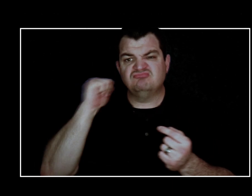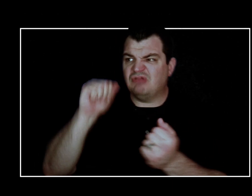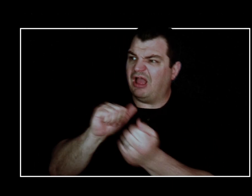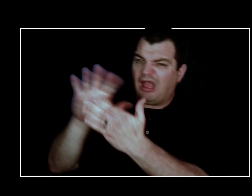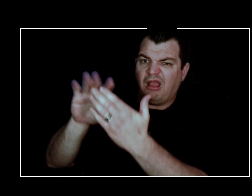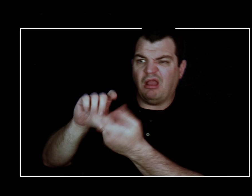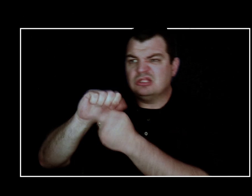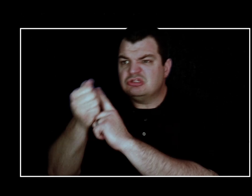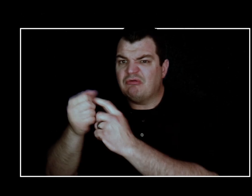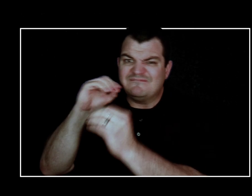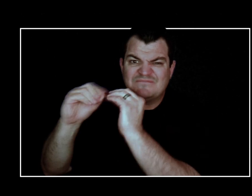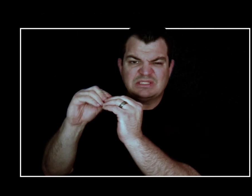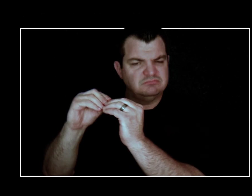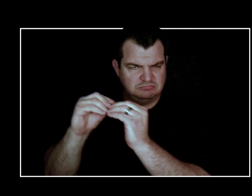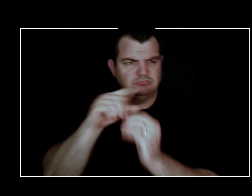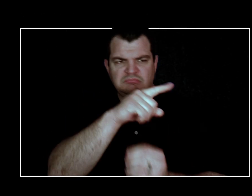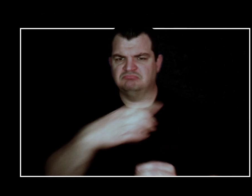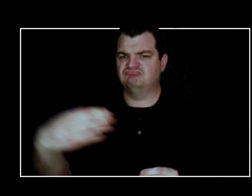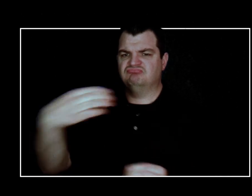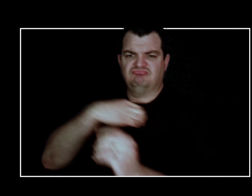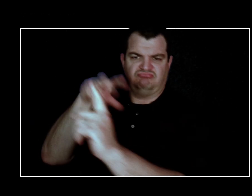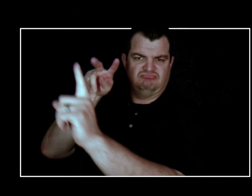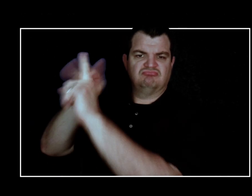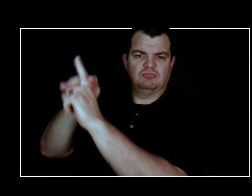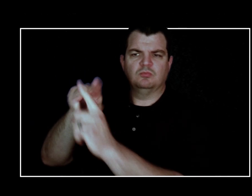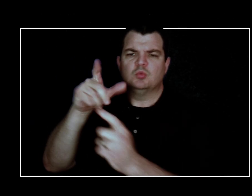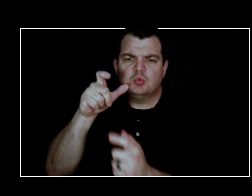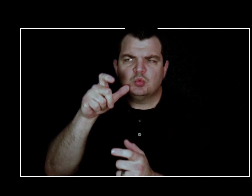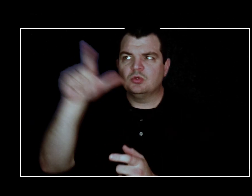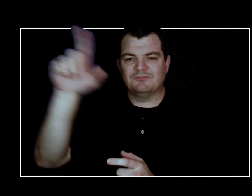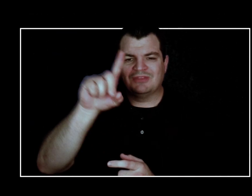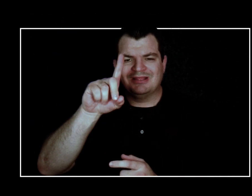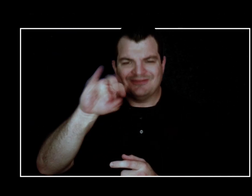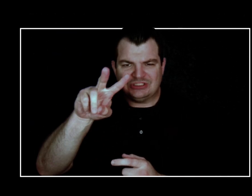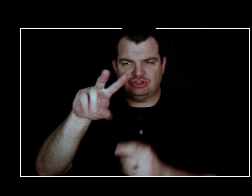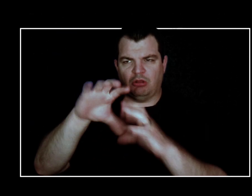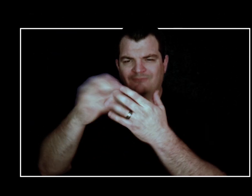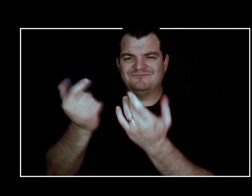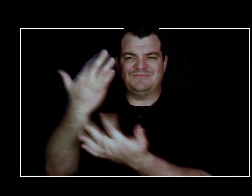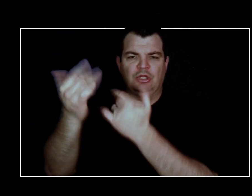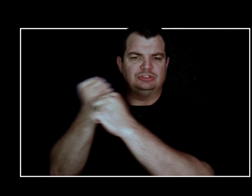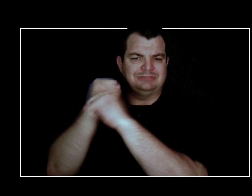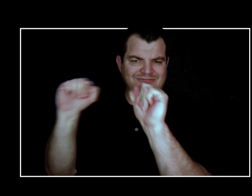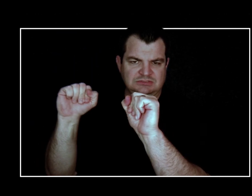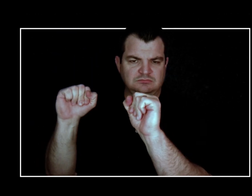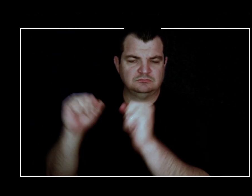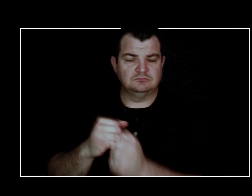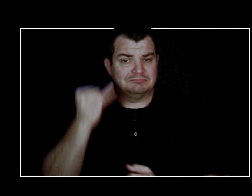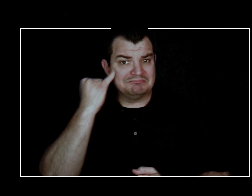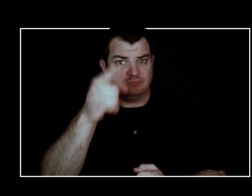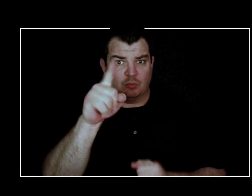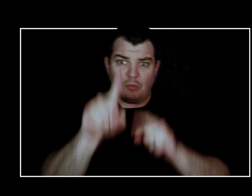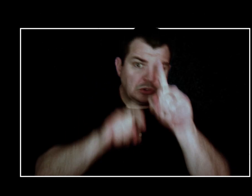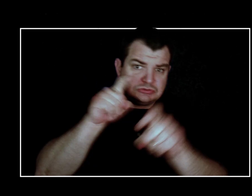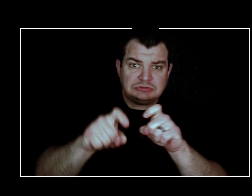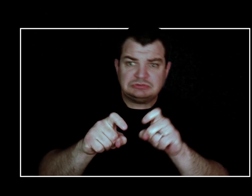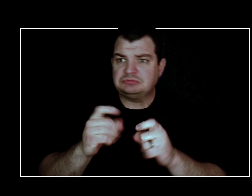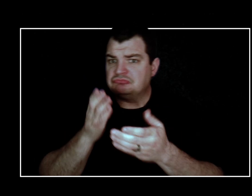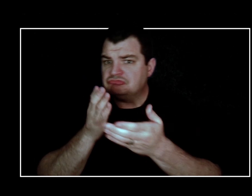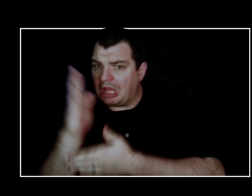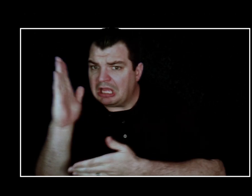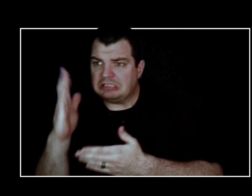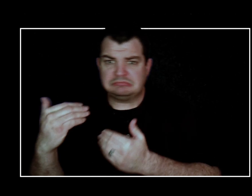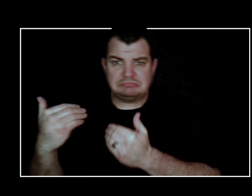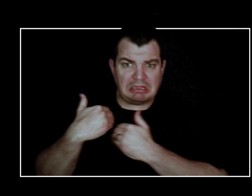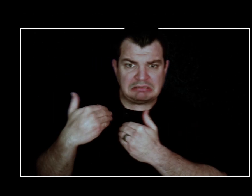action to address the mold problem, you can file a complaint with the Division of Fire Safety. If you have questions about